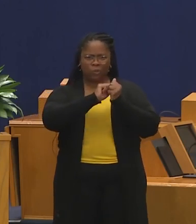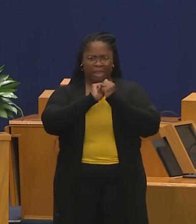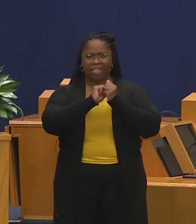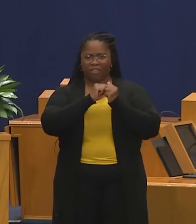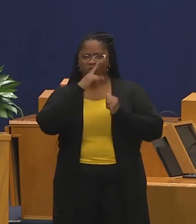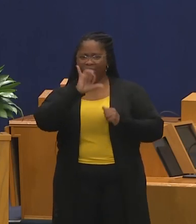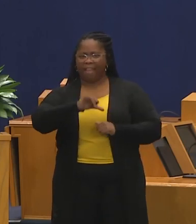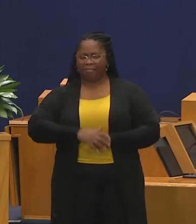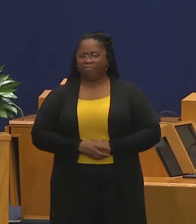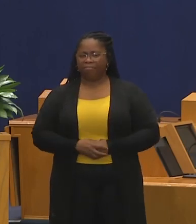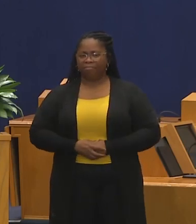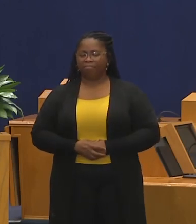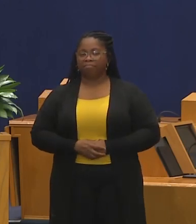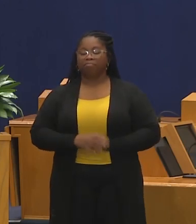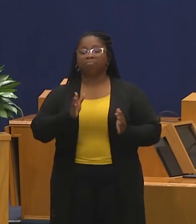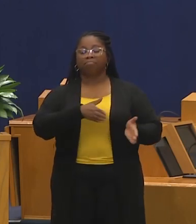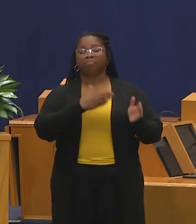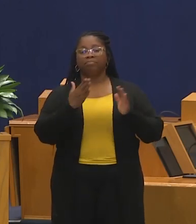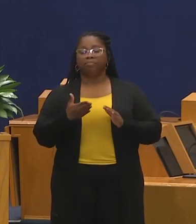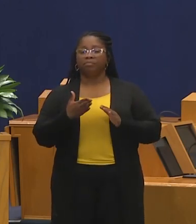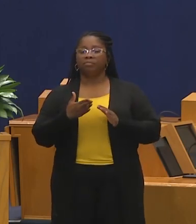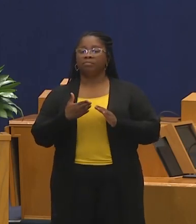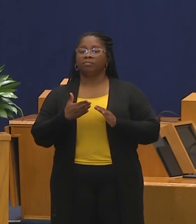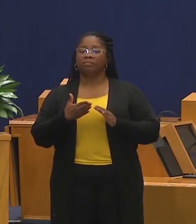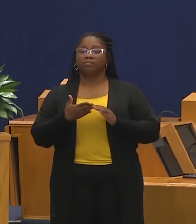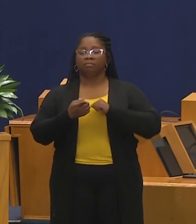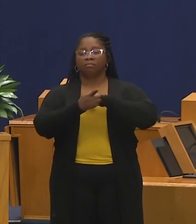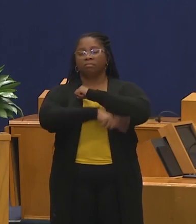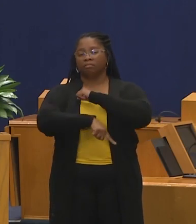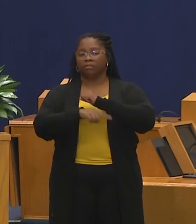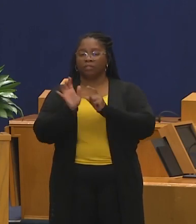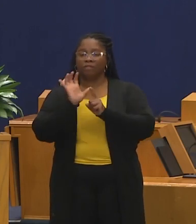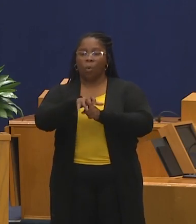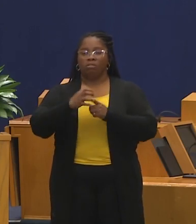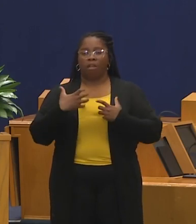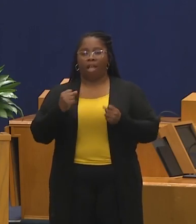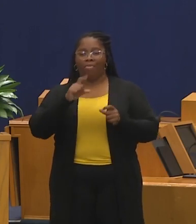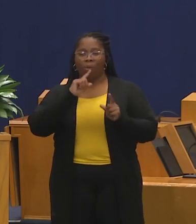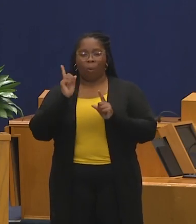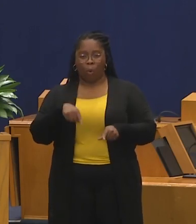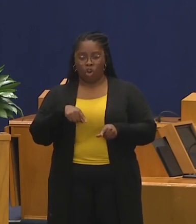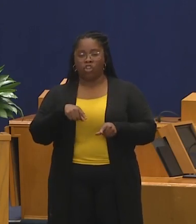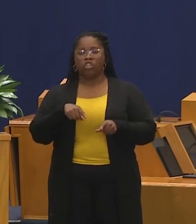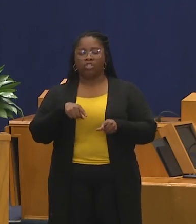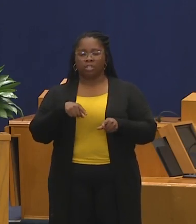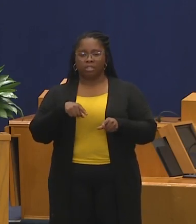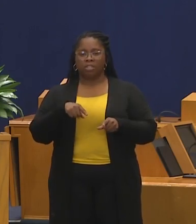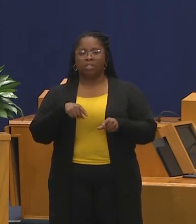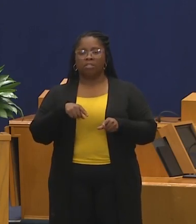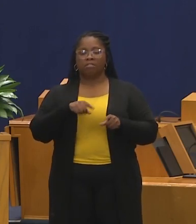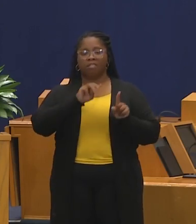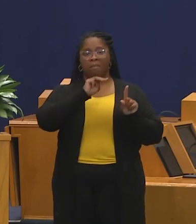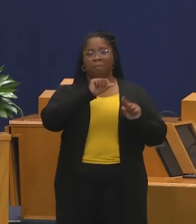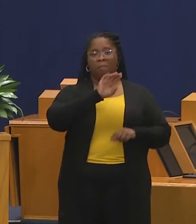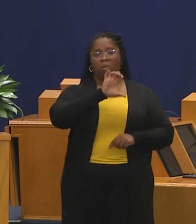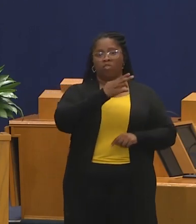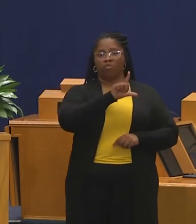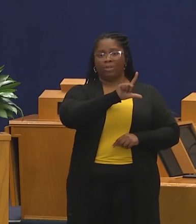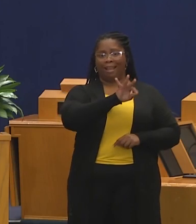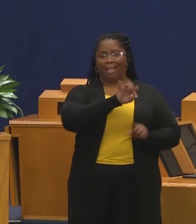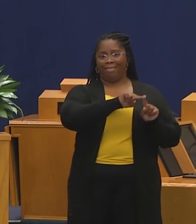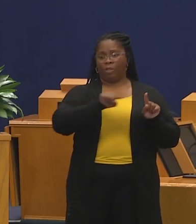regards. In terms of enforcement of our health orders, from March 29th